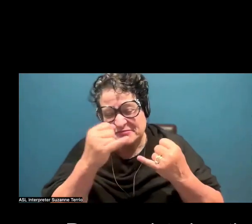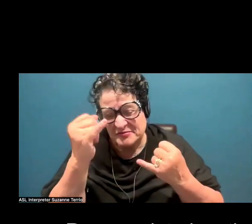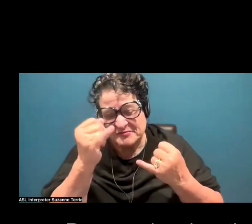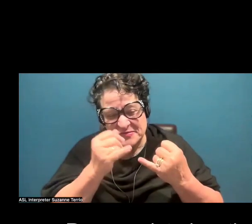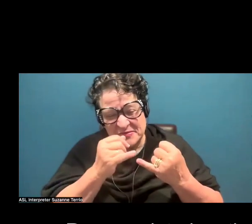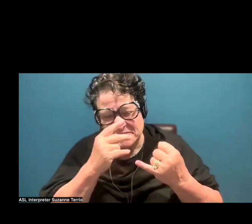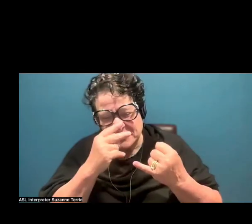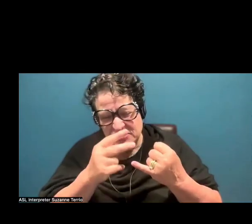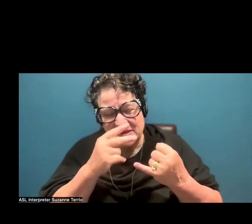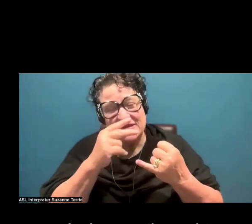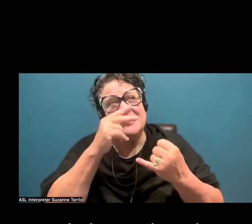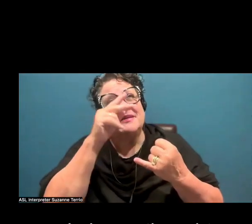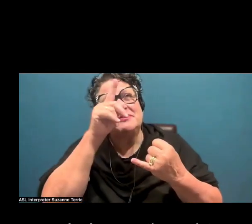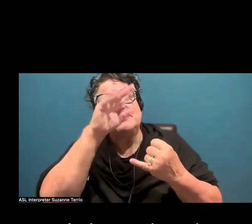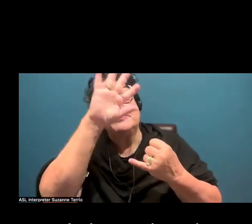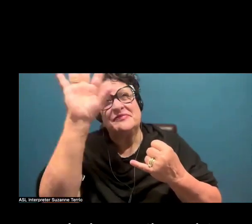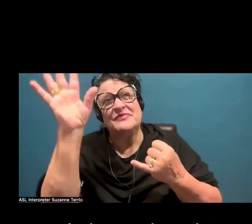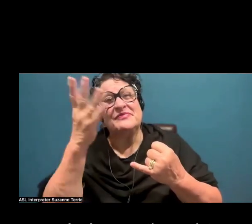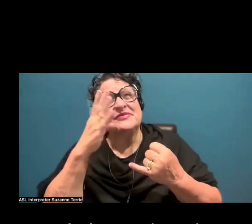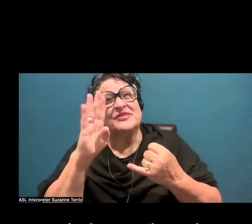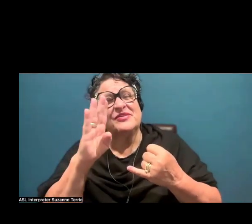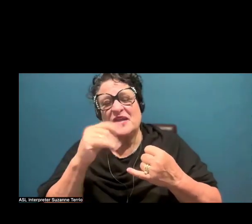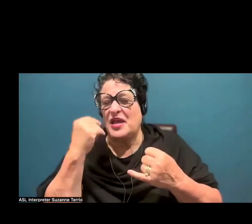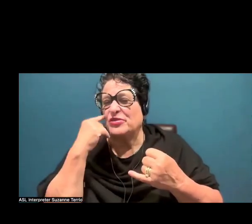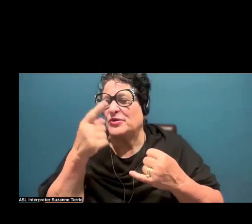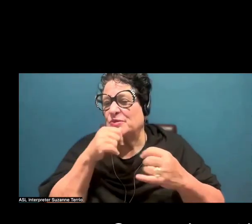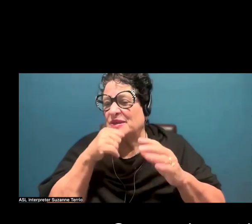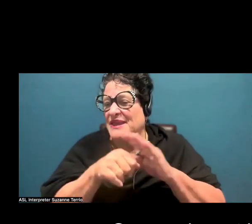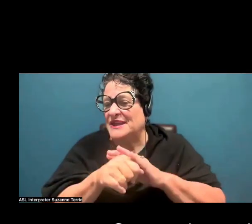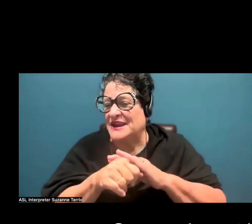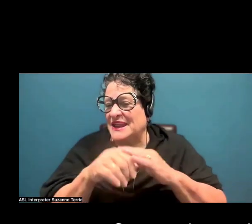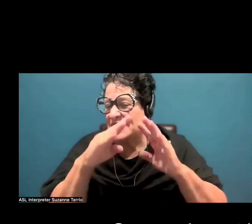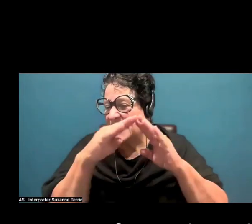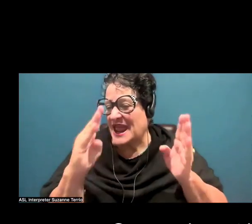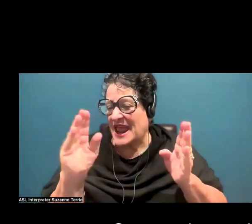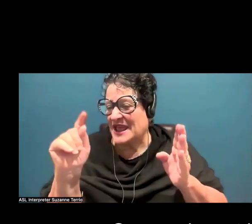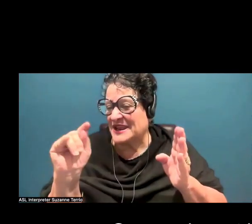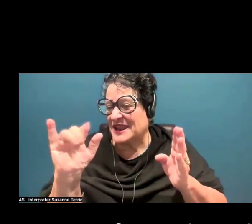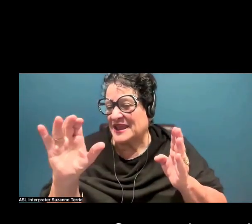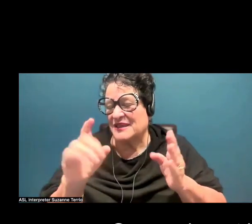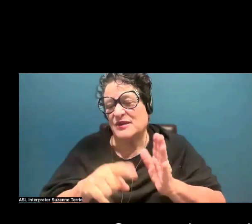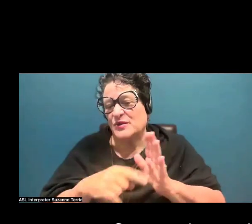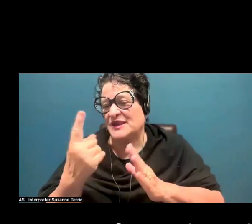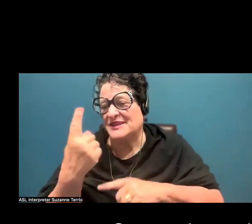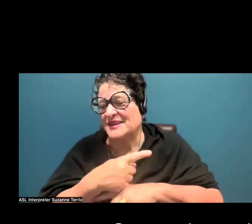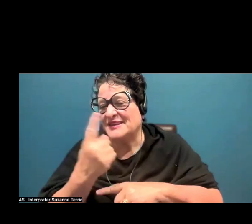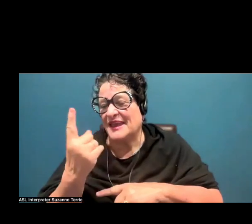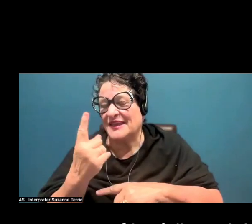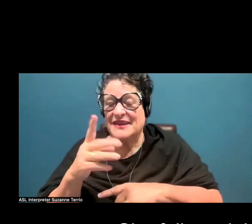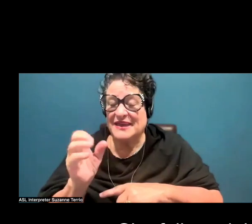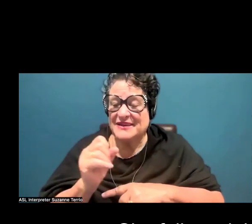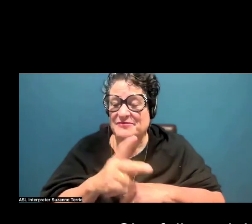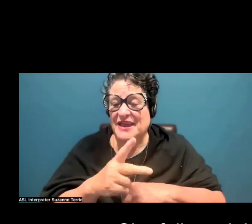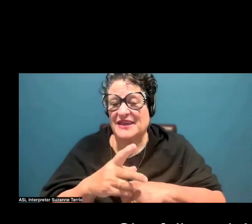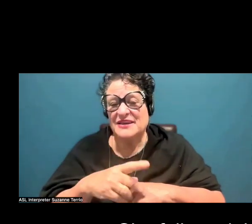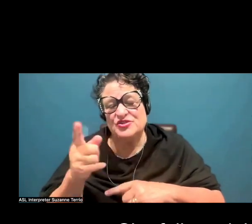at a snatch of blue sky. I always thought you were hidden away in the attic. Once a day, at least, Nitsa said, heading back the way they'd come.